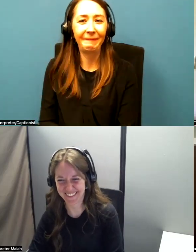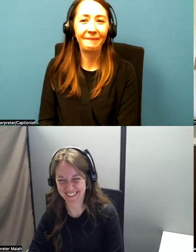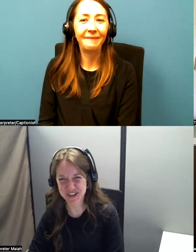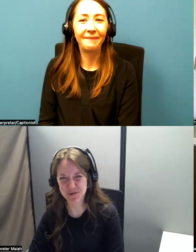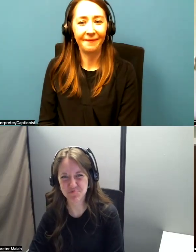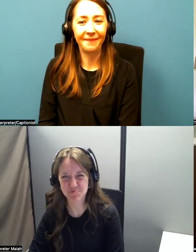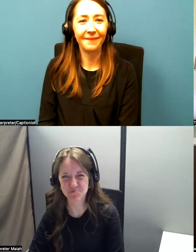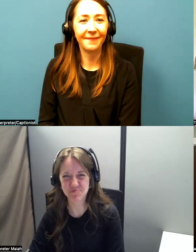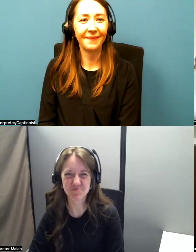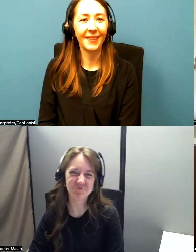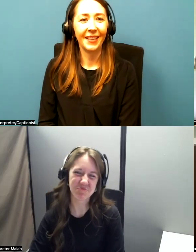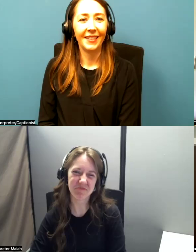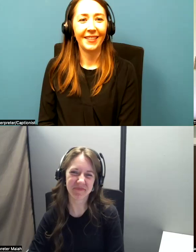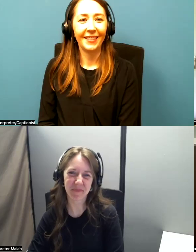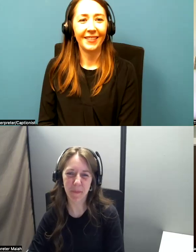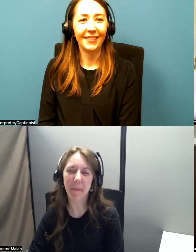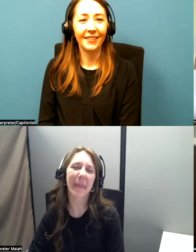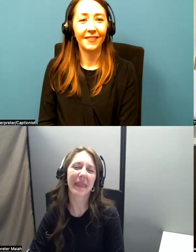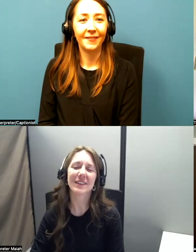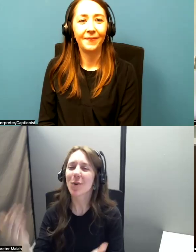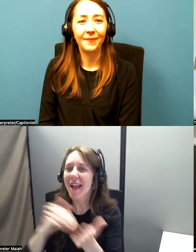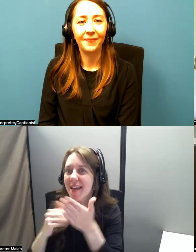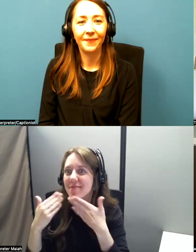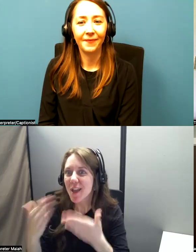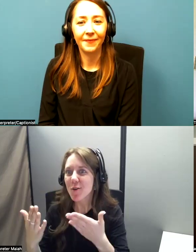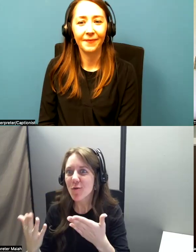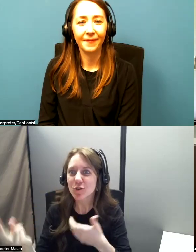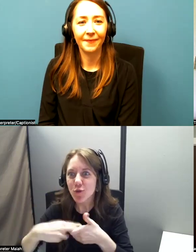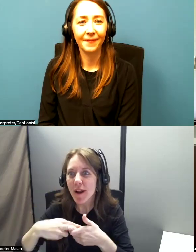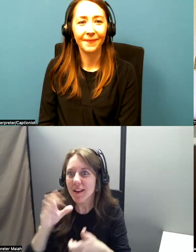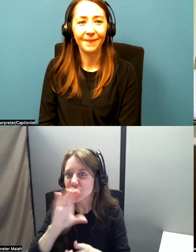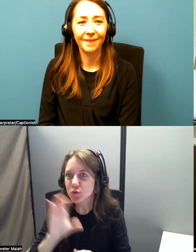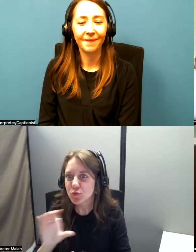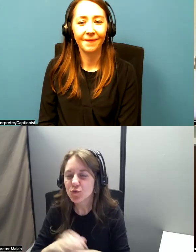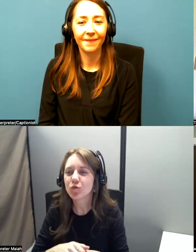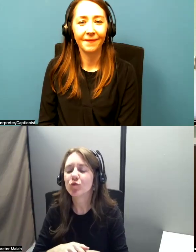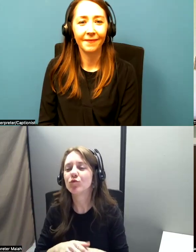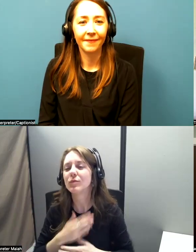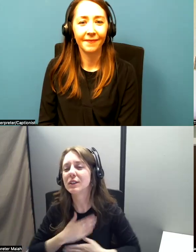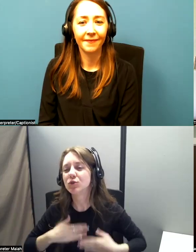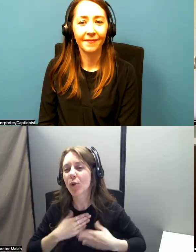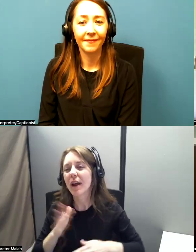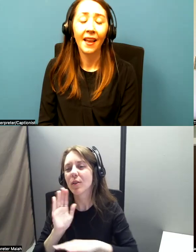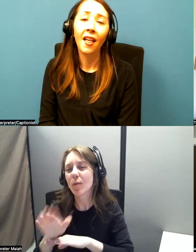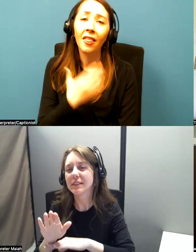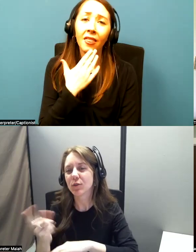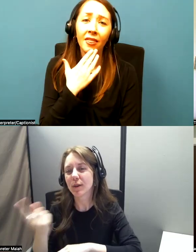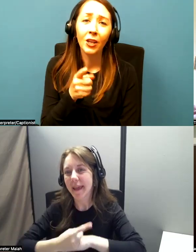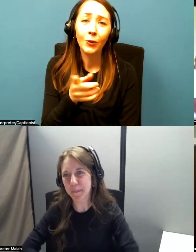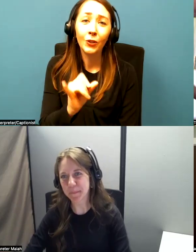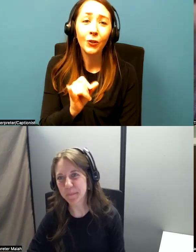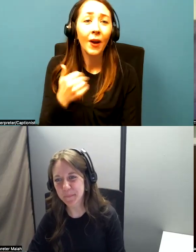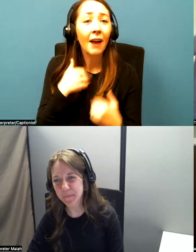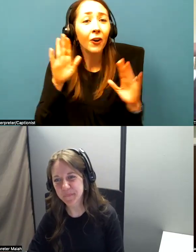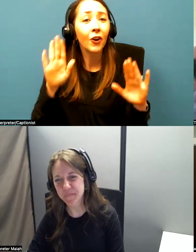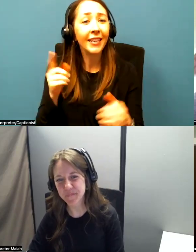Yep. Well, again, thank you for coming on, Ashley. I hope you enjoy the rest of your day. Thank you. You too. Have a